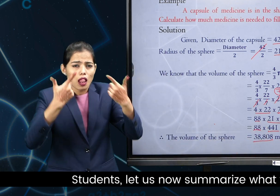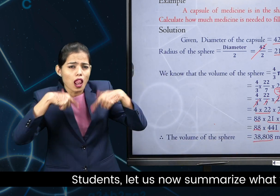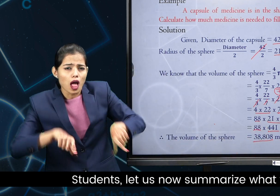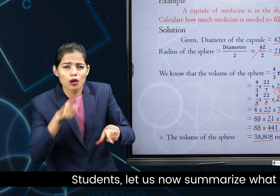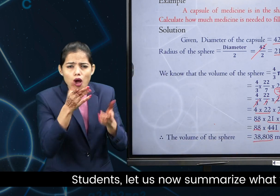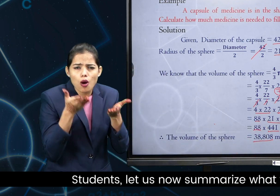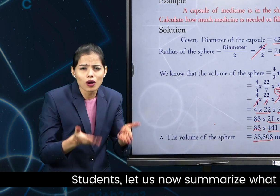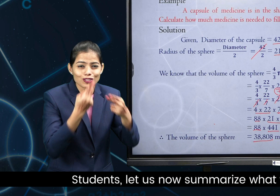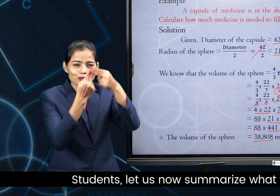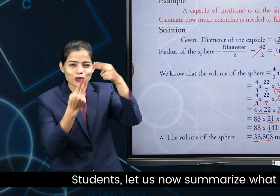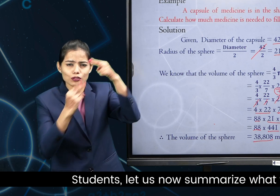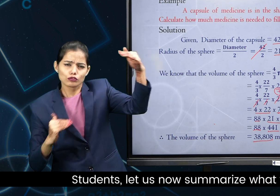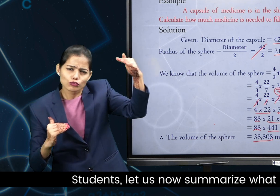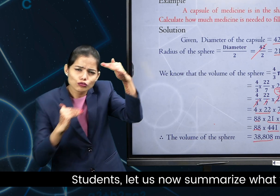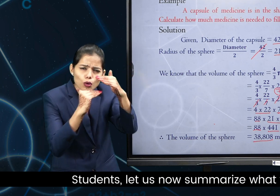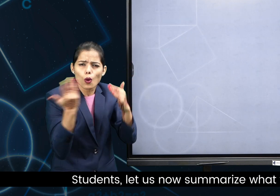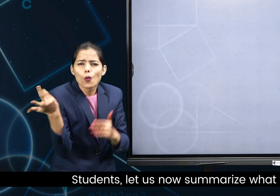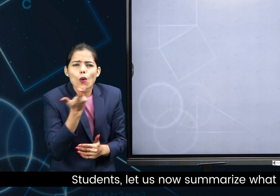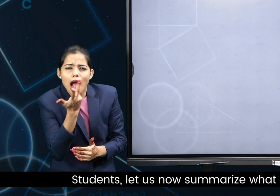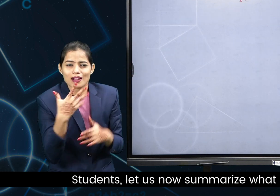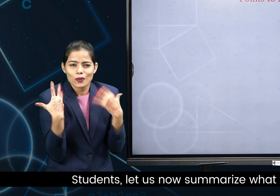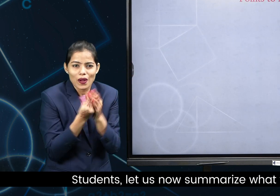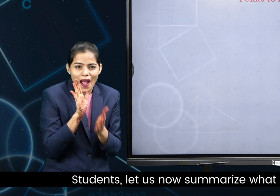Students, let us now summarize what we have learned.